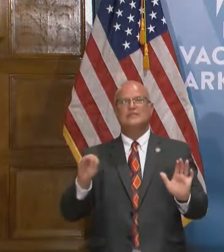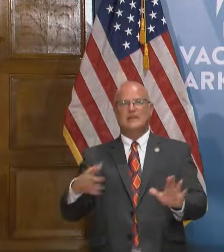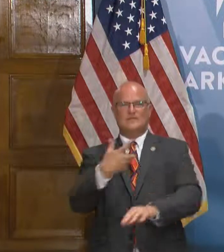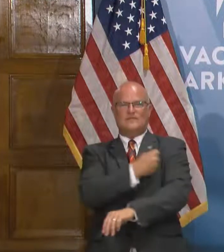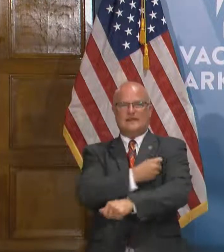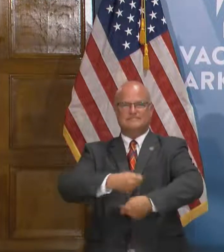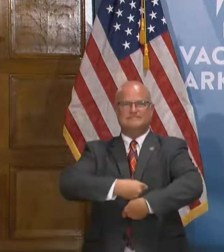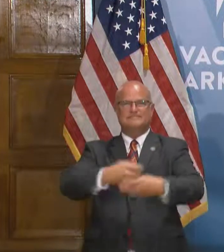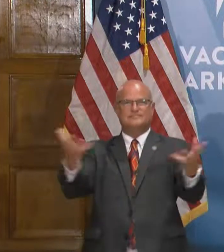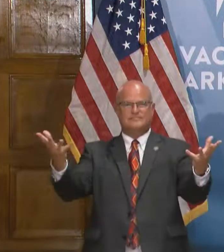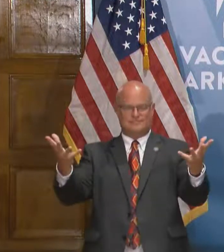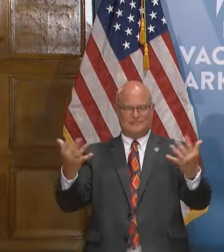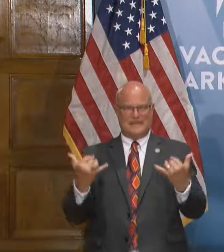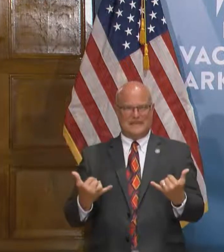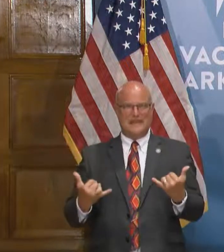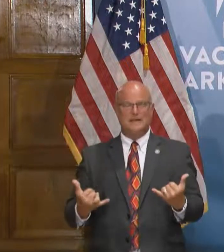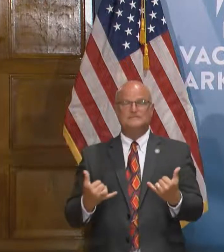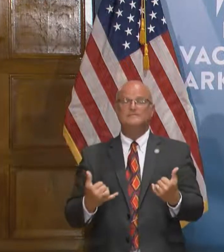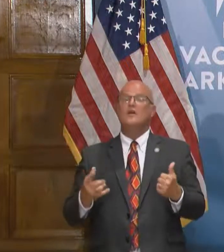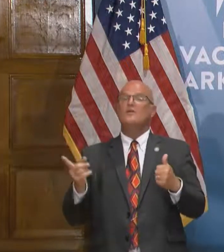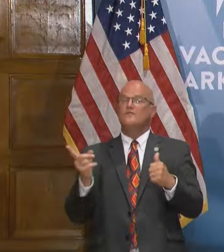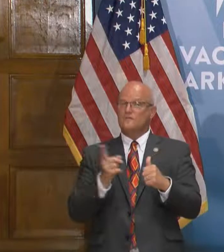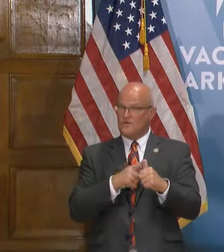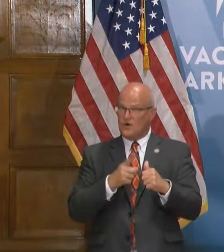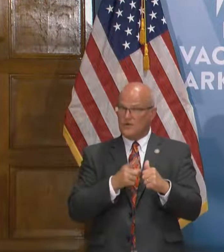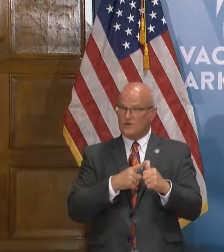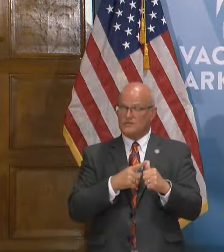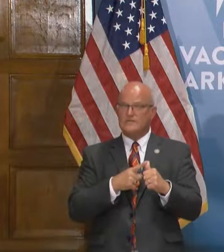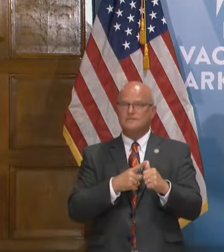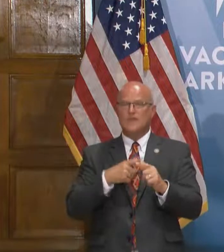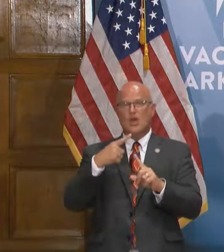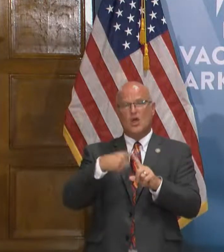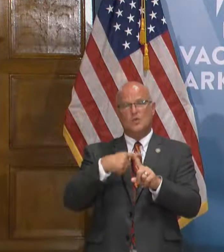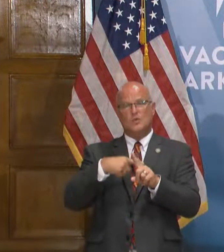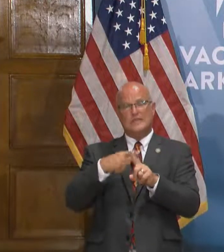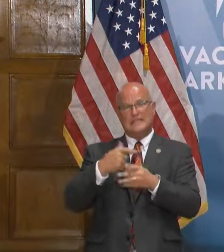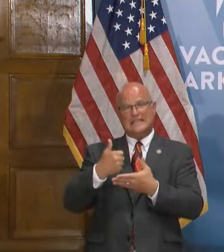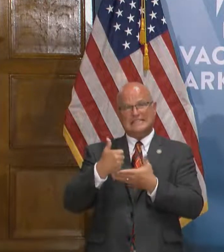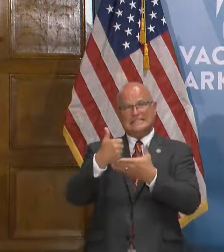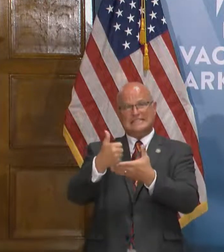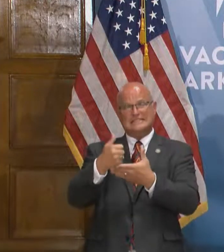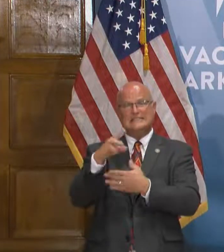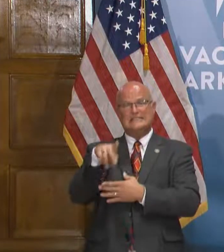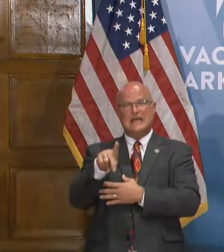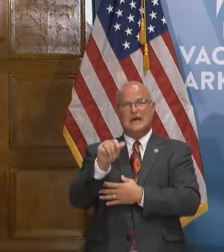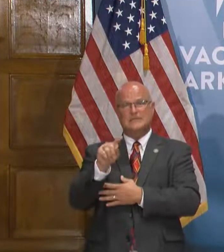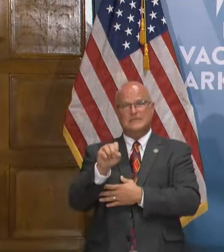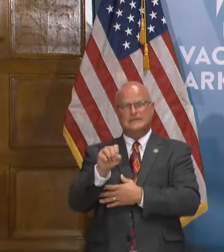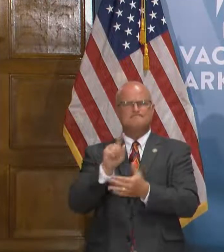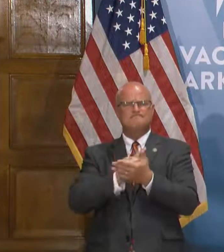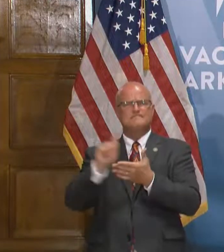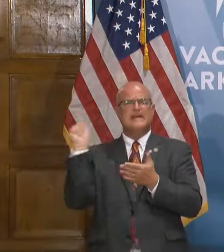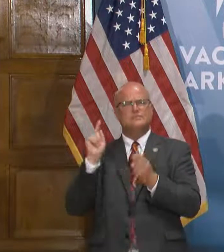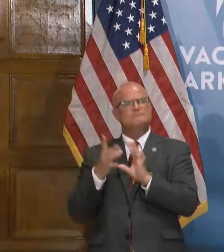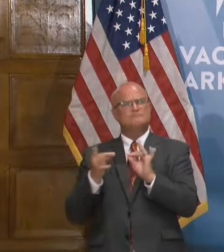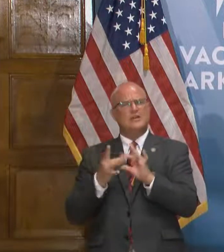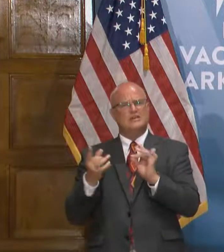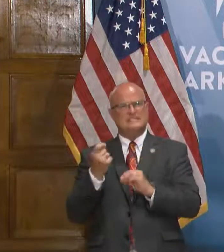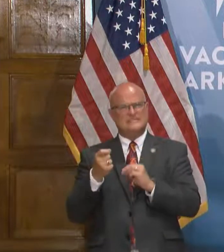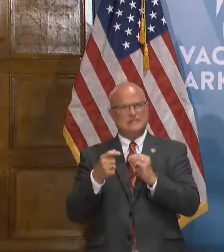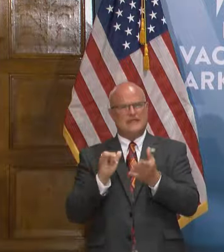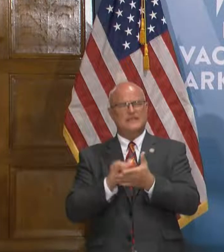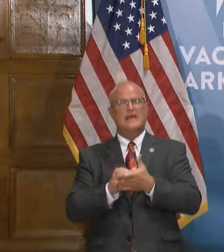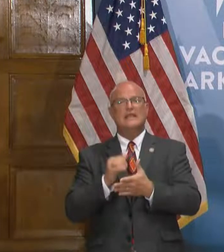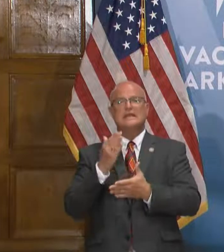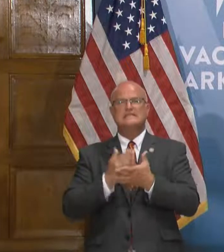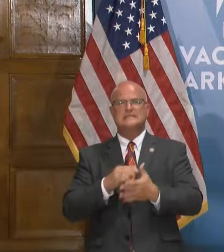our vaccinations out. First, let me give you a rental assistance update. We talked about that last week, and there's